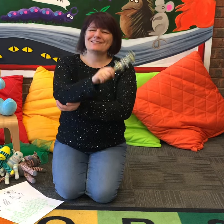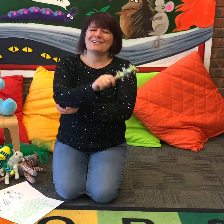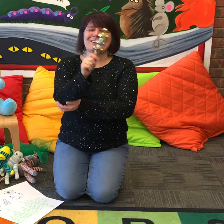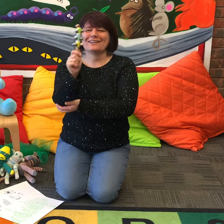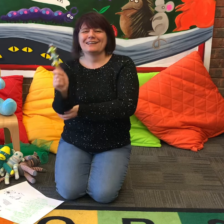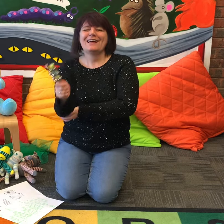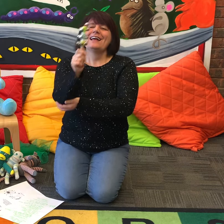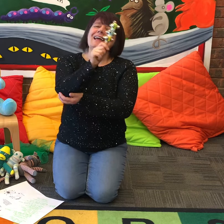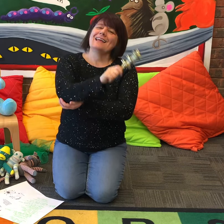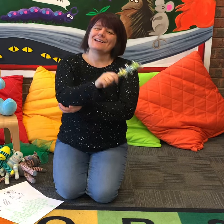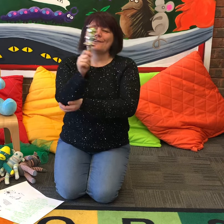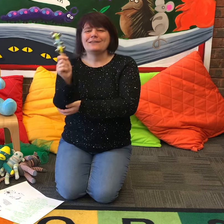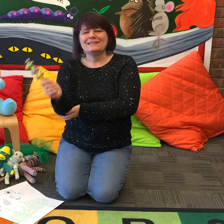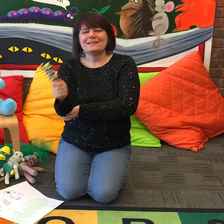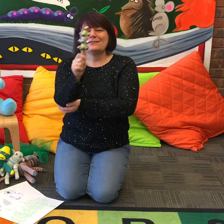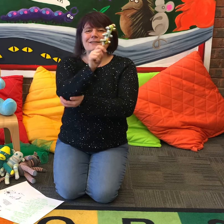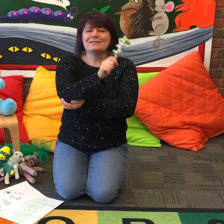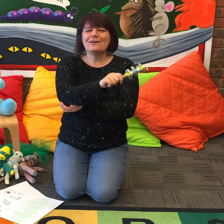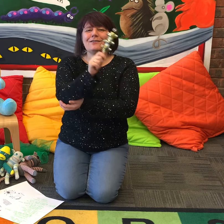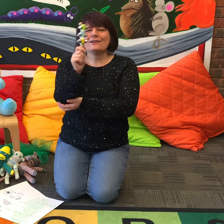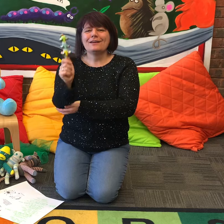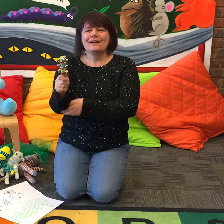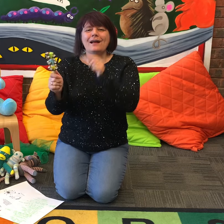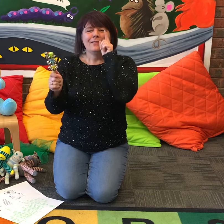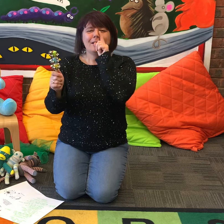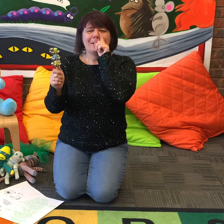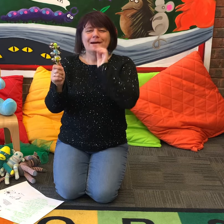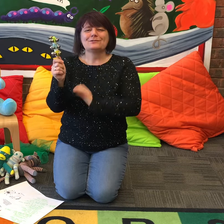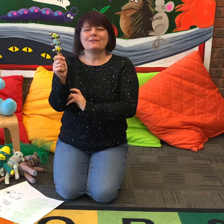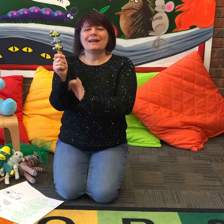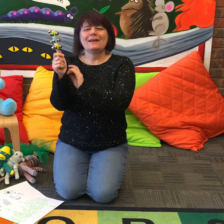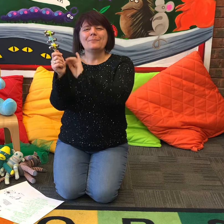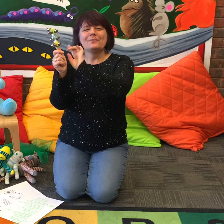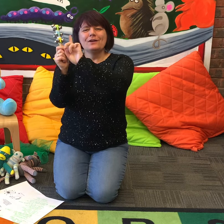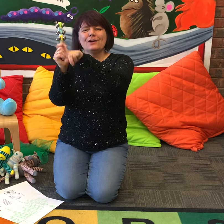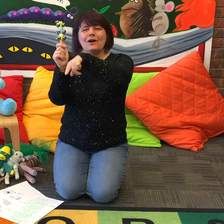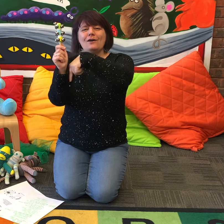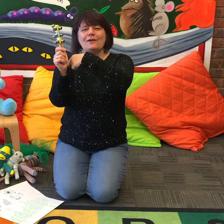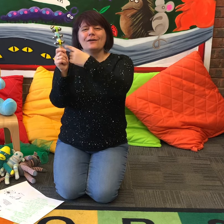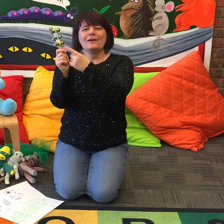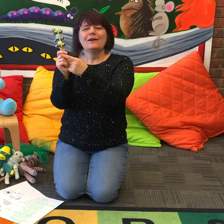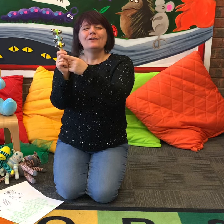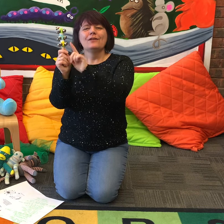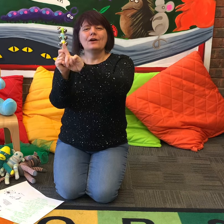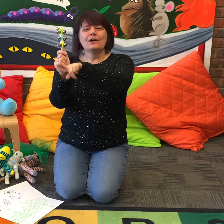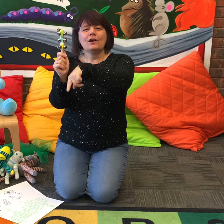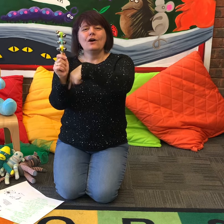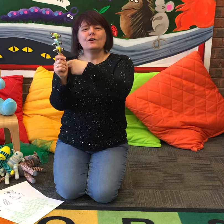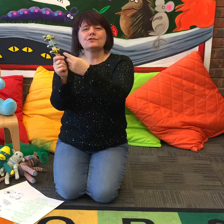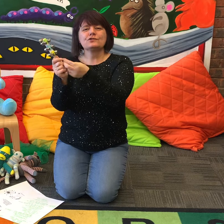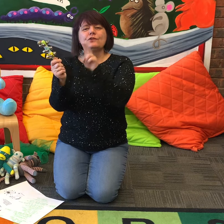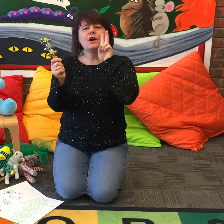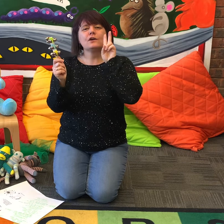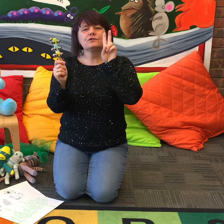tock. Hickory dickory dock. The mouse ran up the clock. The clock struck two.